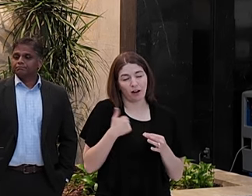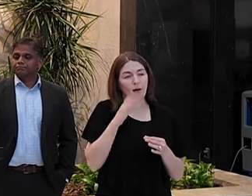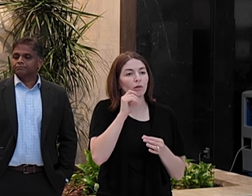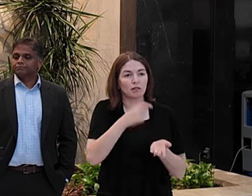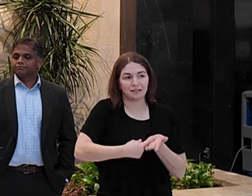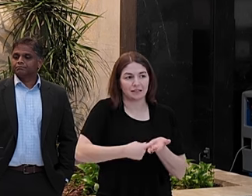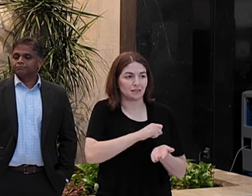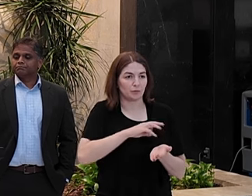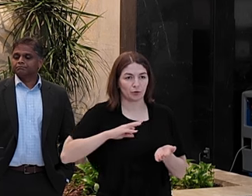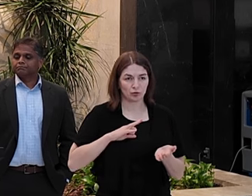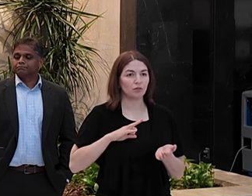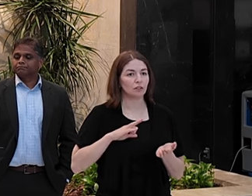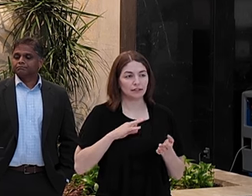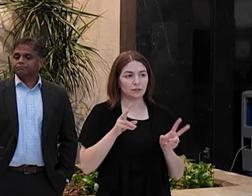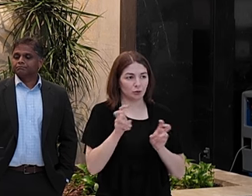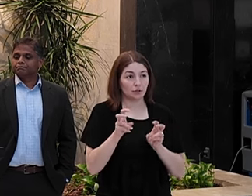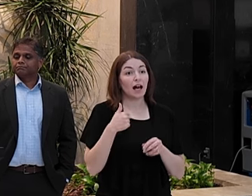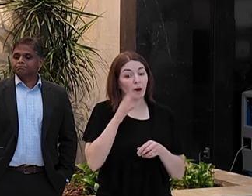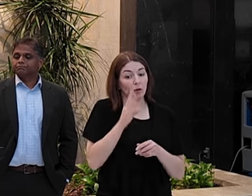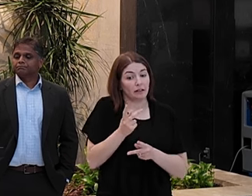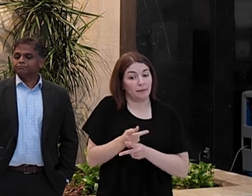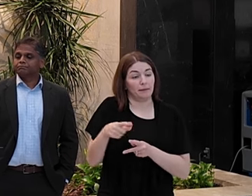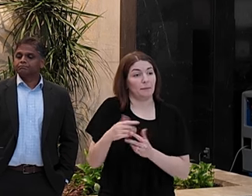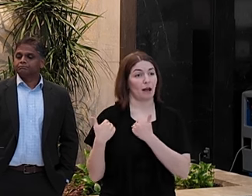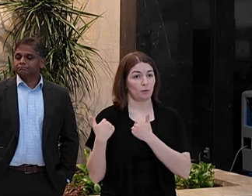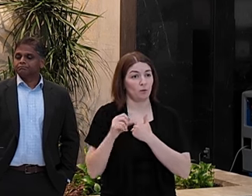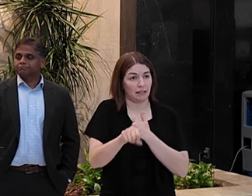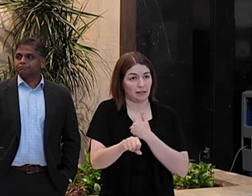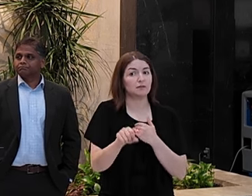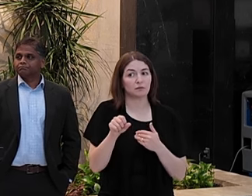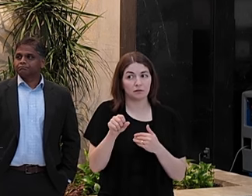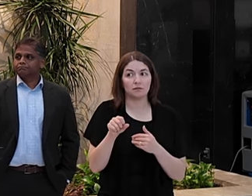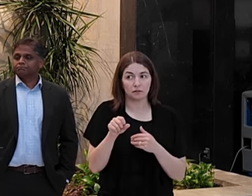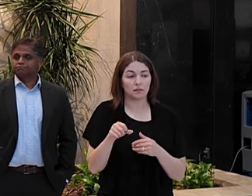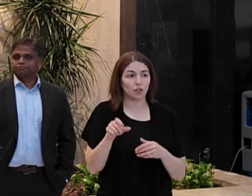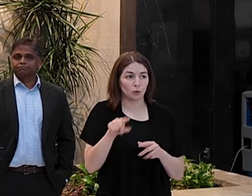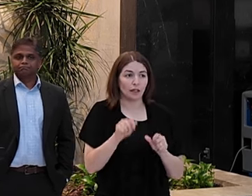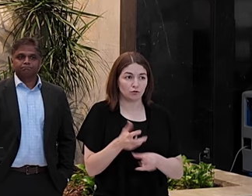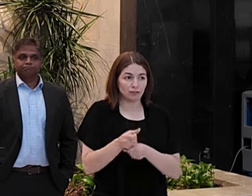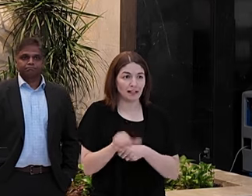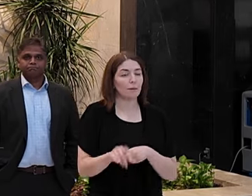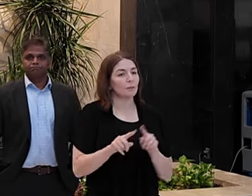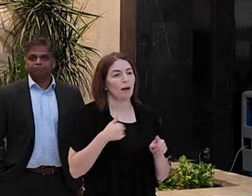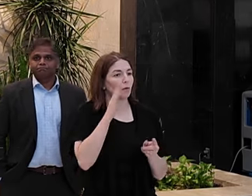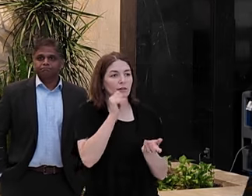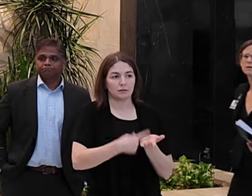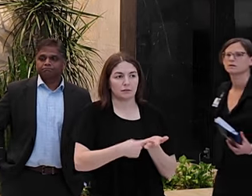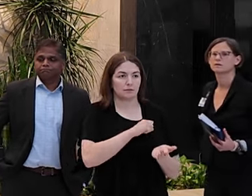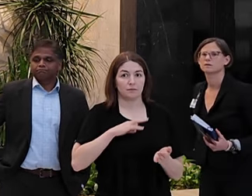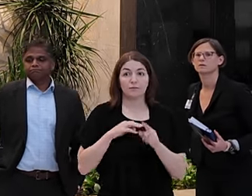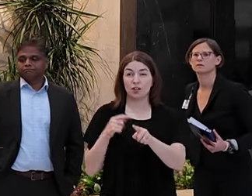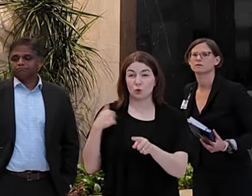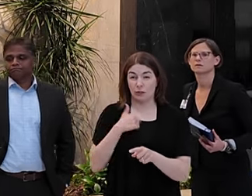personnel matters. I will hold the individuals accountable. You can rest assured of that, but I will not discuss personnel matters. Do we know that